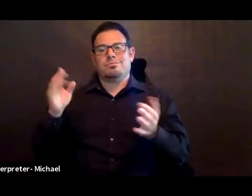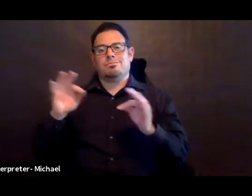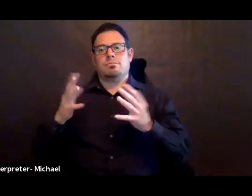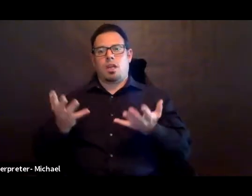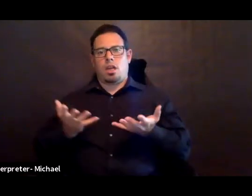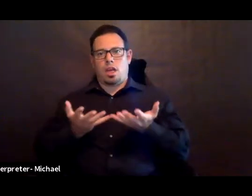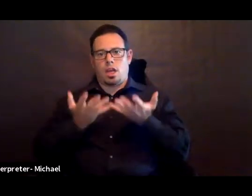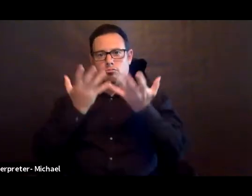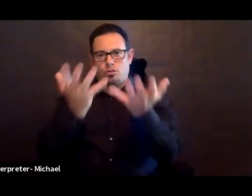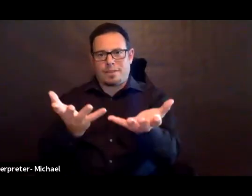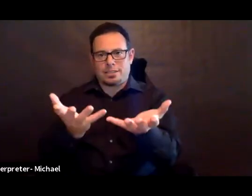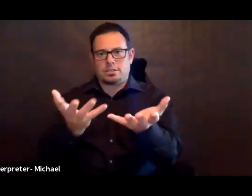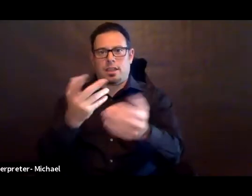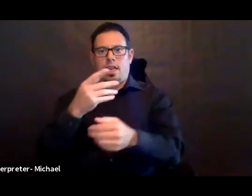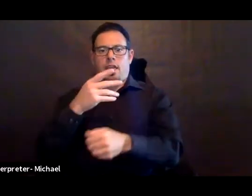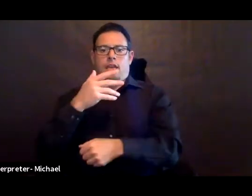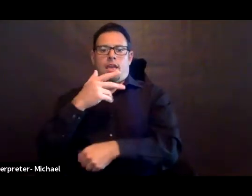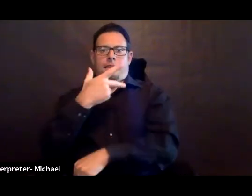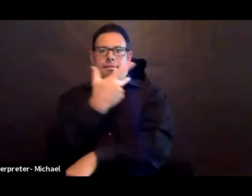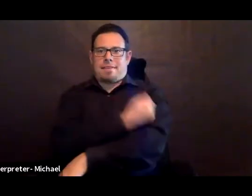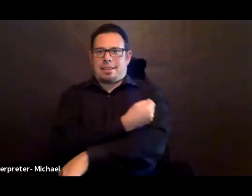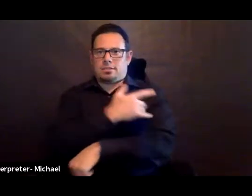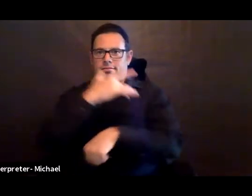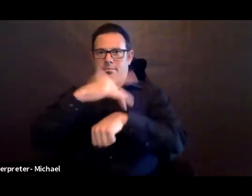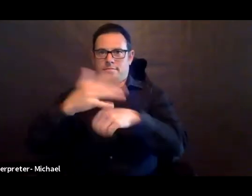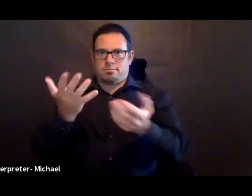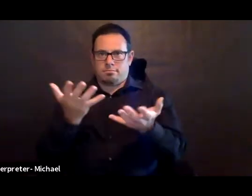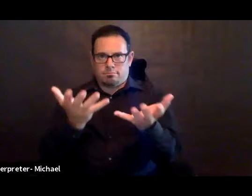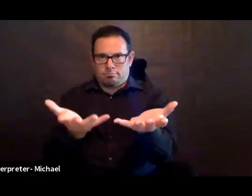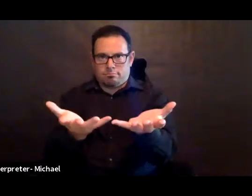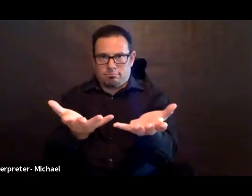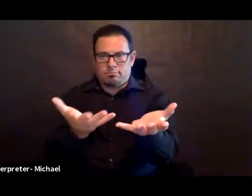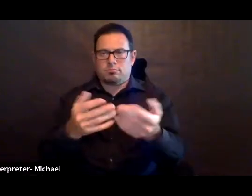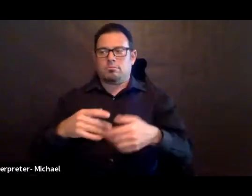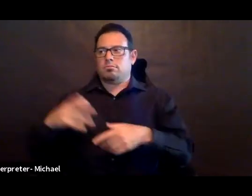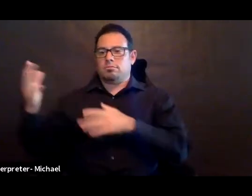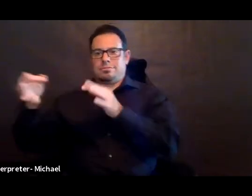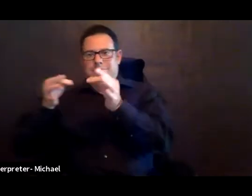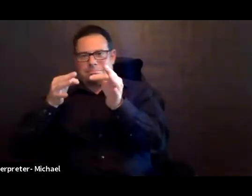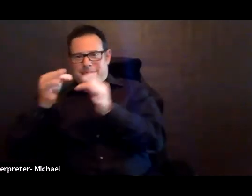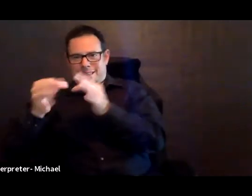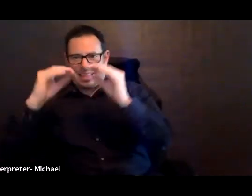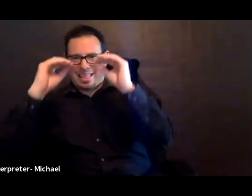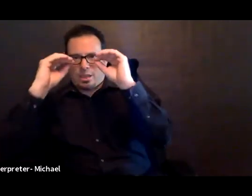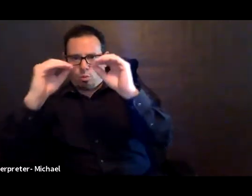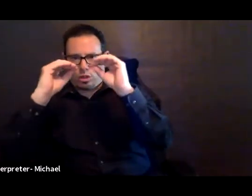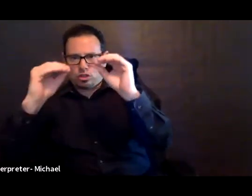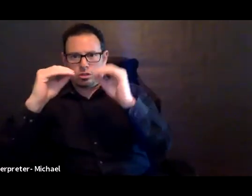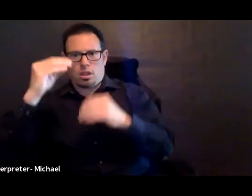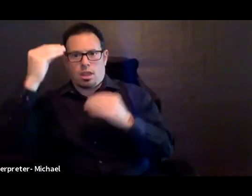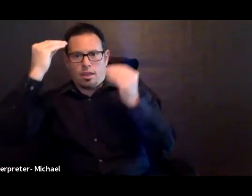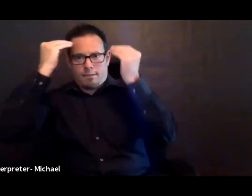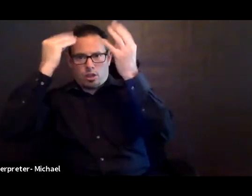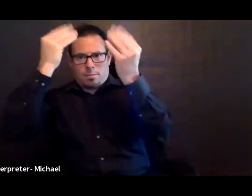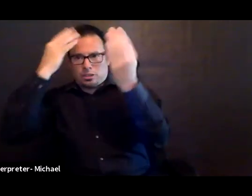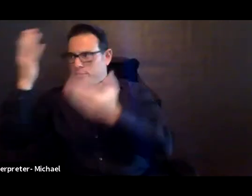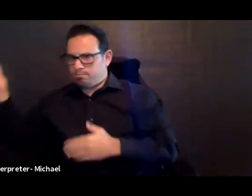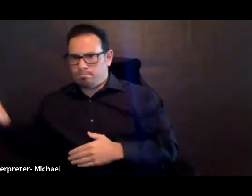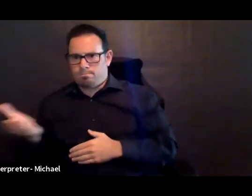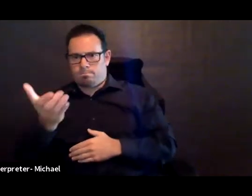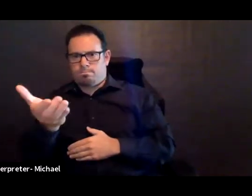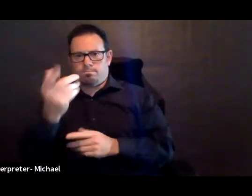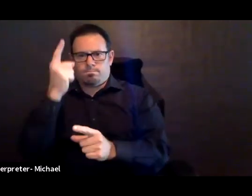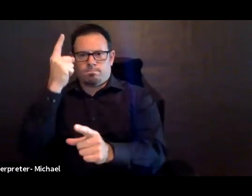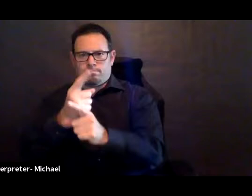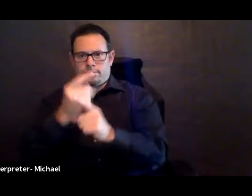for them, make sure they're getting reliable information from people they trust. And I do think that the spread of the